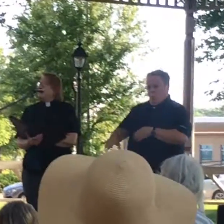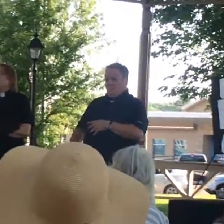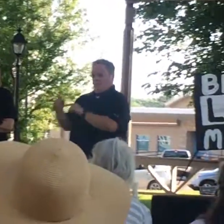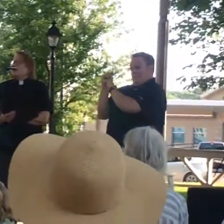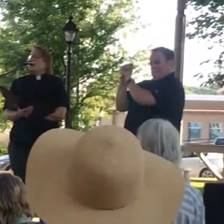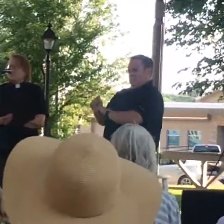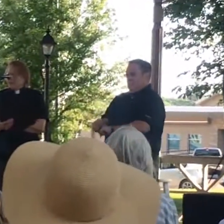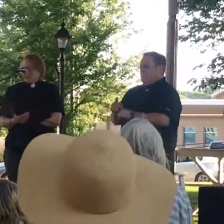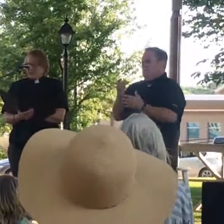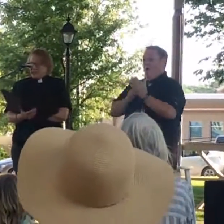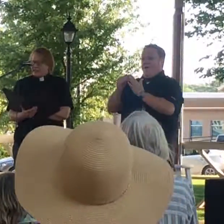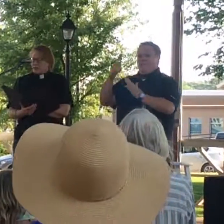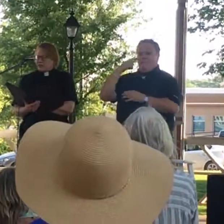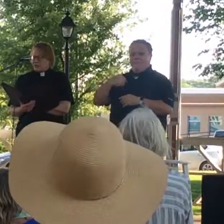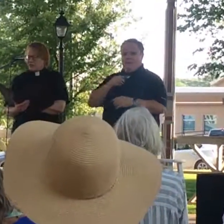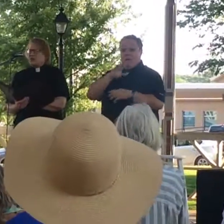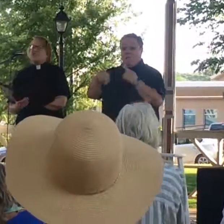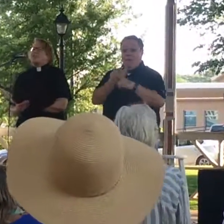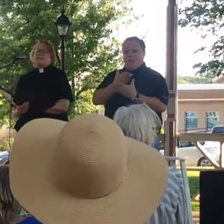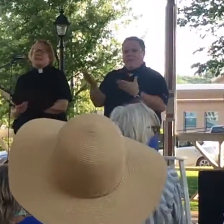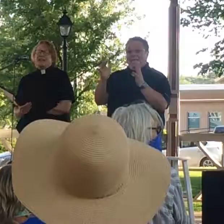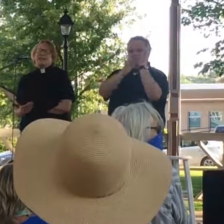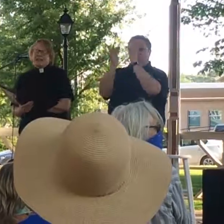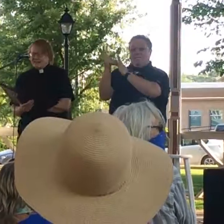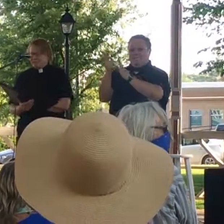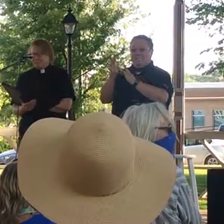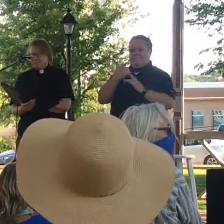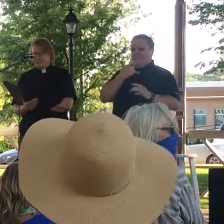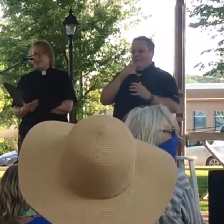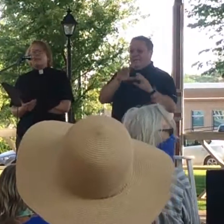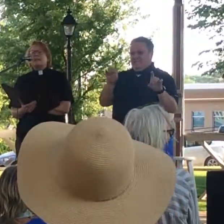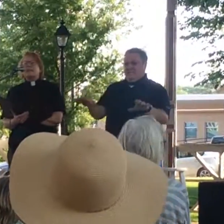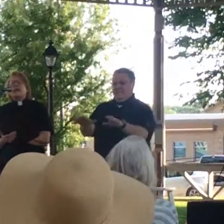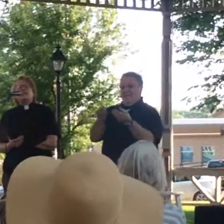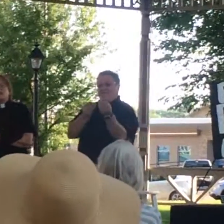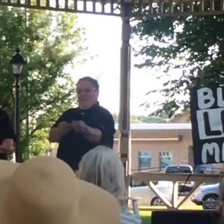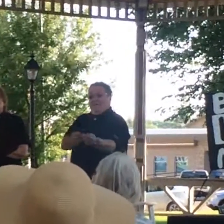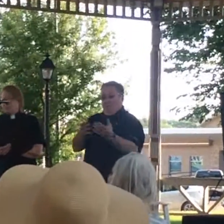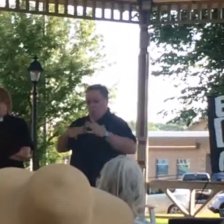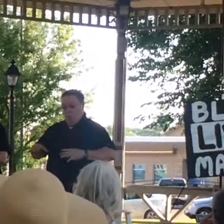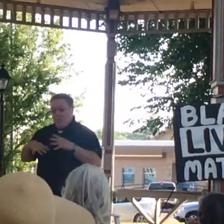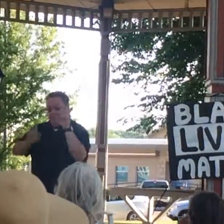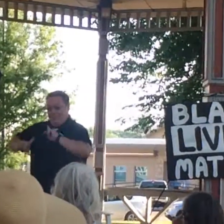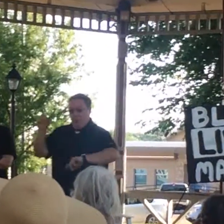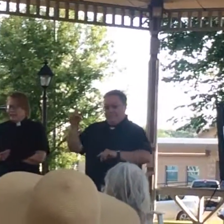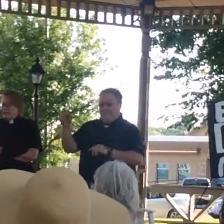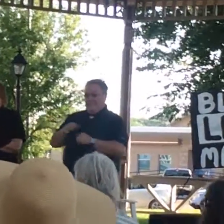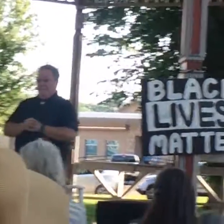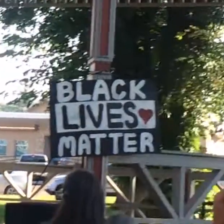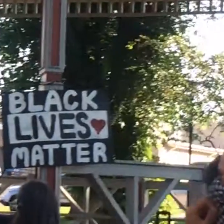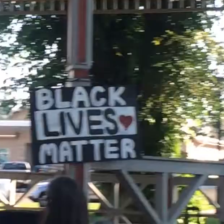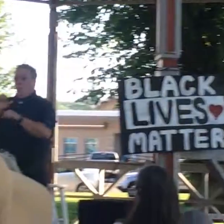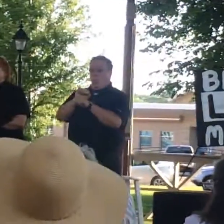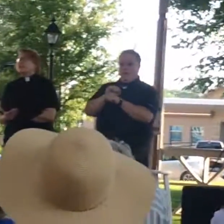tradition, you'll often hear me talking about the things Jesus said and did, feeding and clothing people in need,